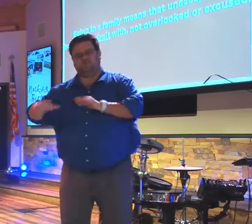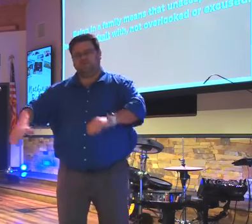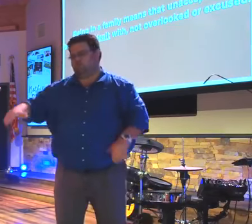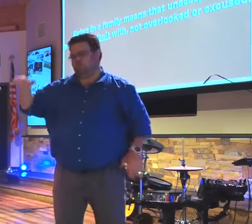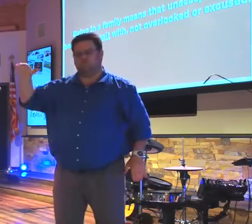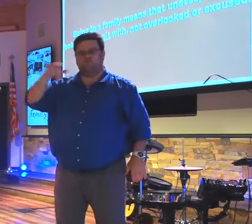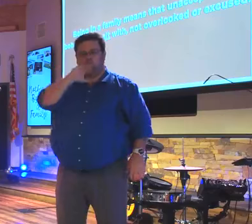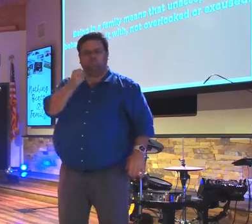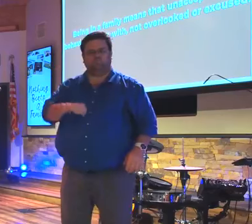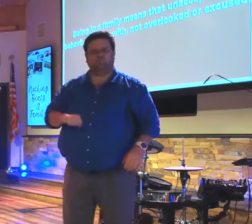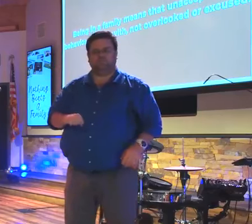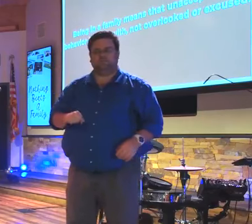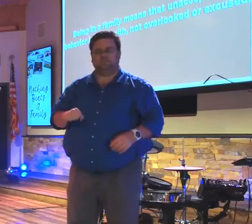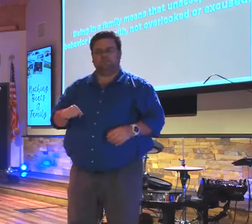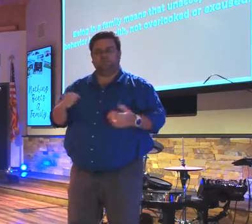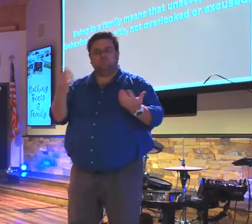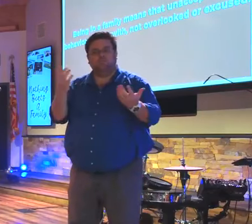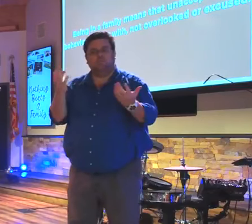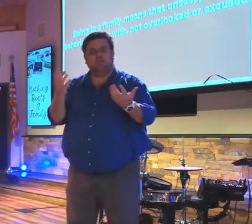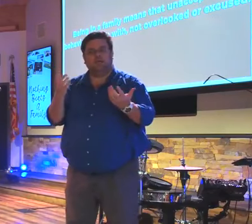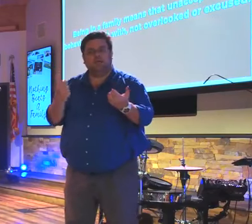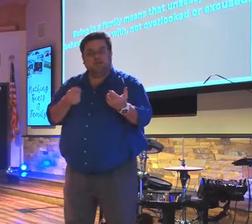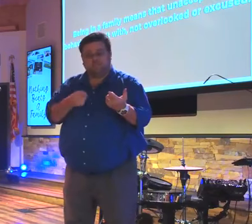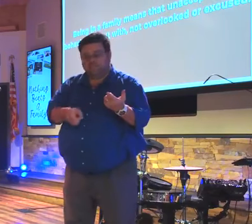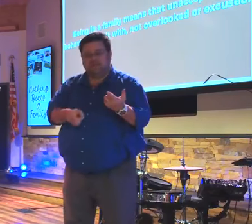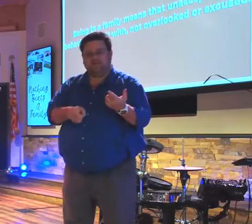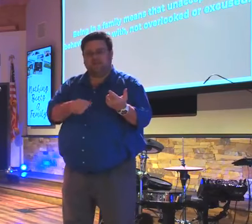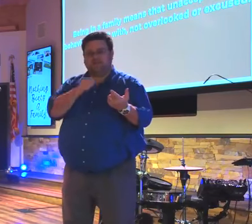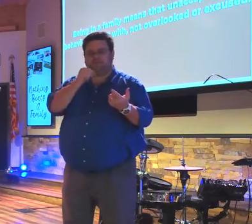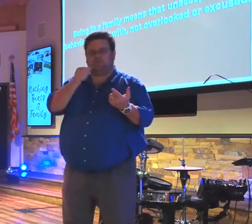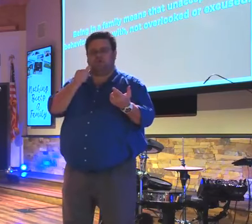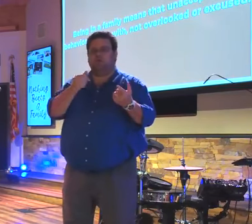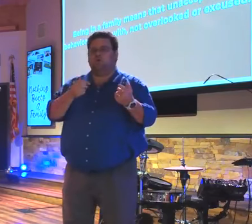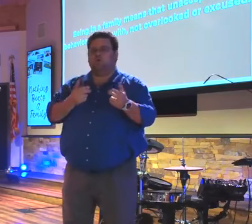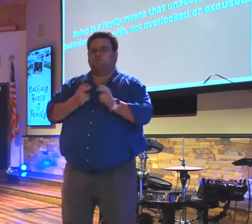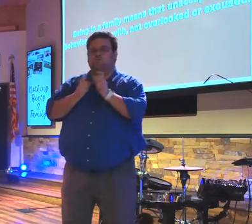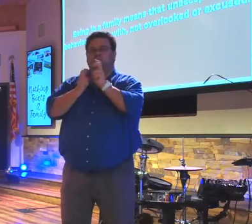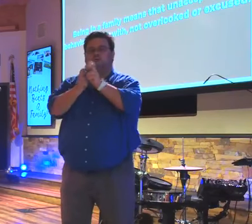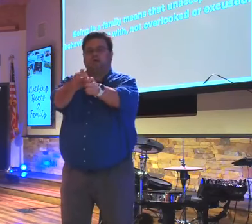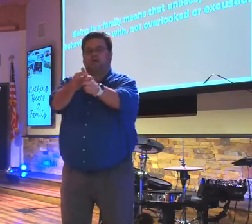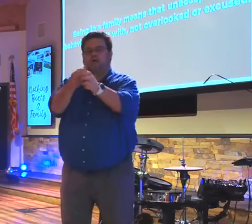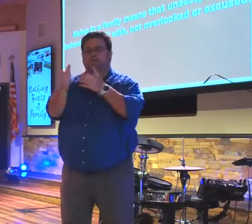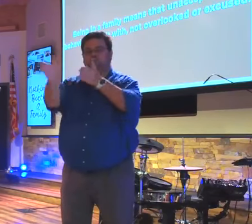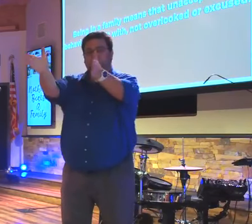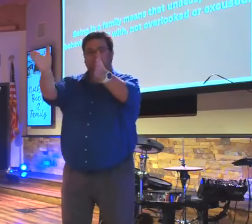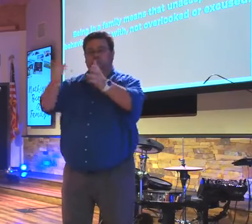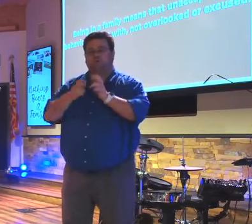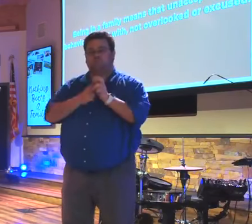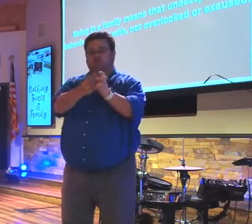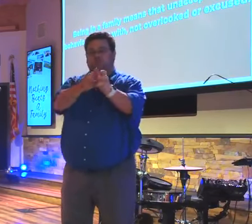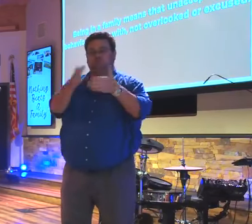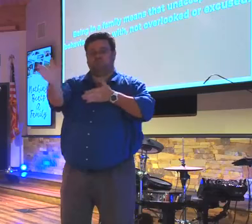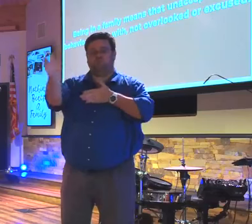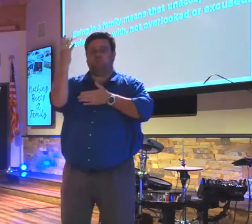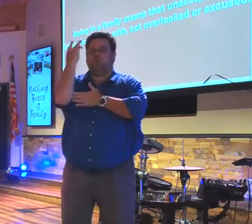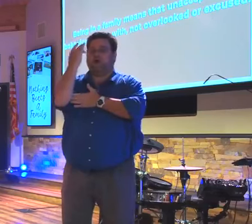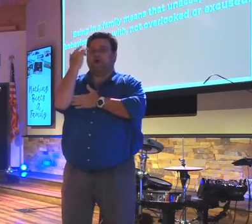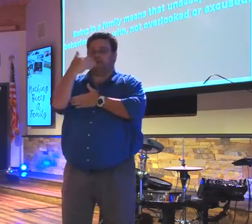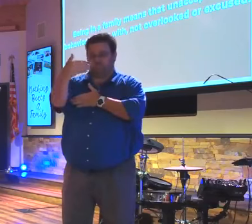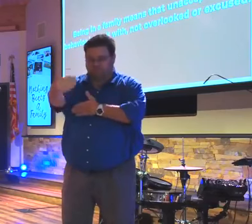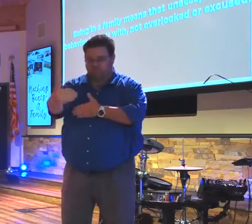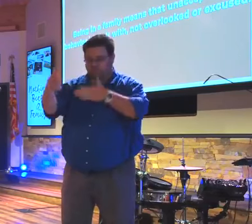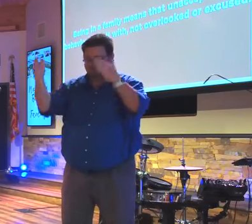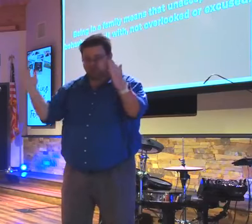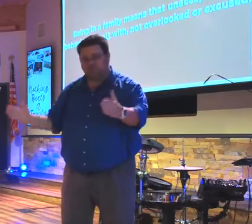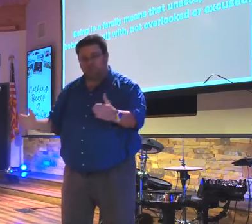2, 3, 4, 5-year-old, guess what? They are not going to just run into the street. That is a boundary, right?